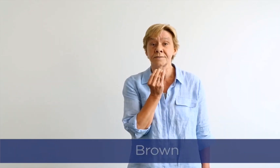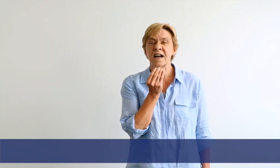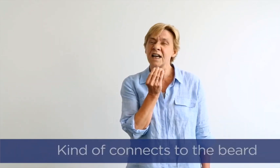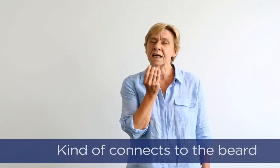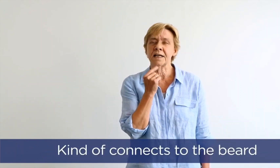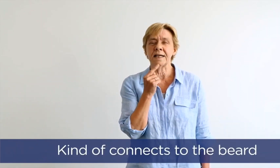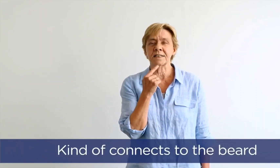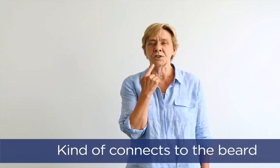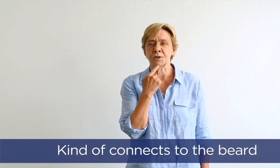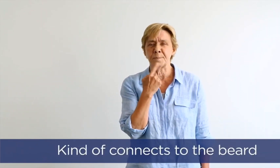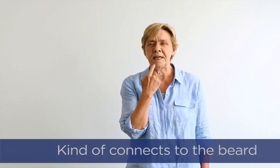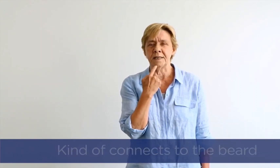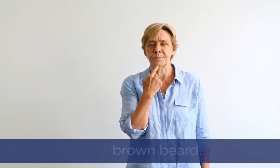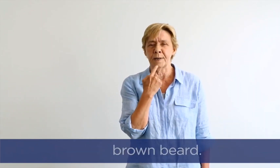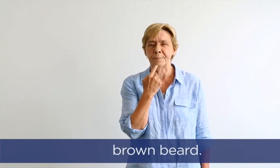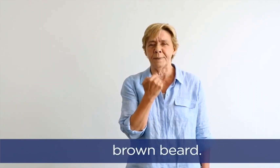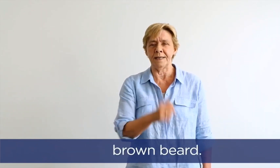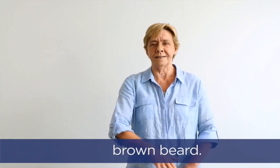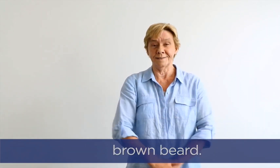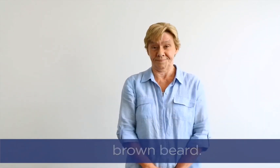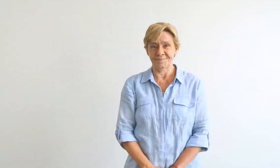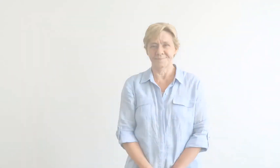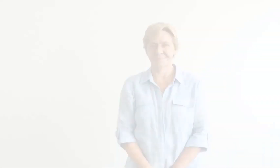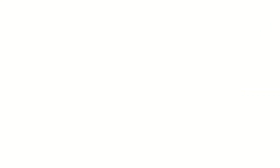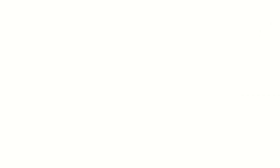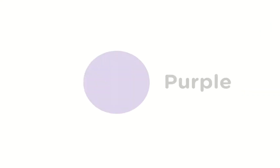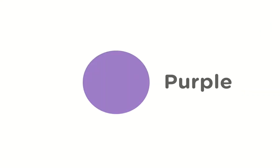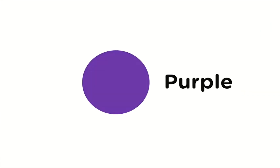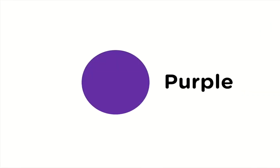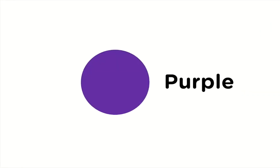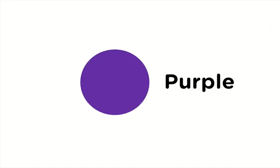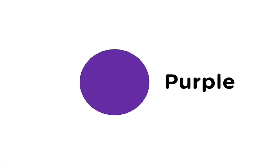Kind of connects to the beard, brown beard. Purple.